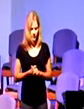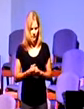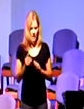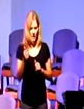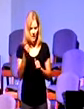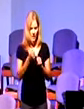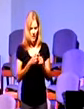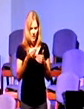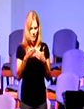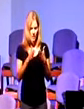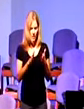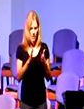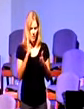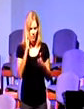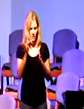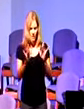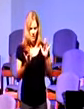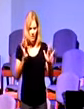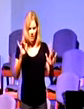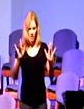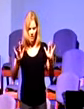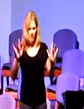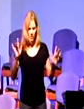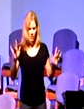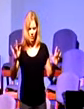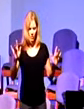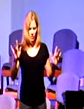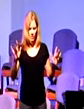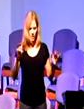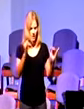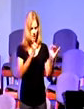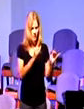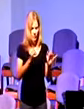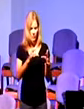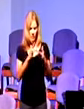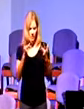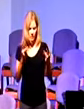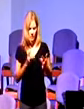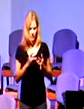that each one of those will be touching an individual's heart.